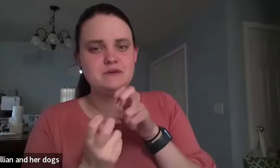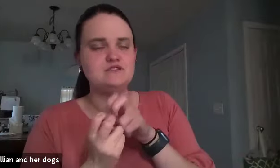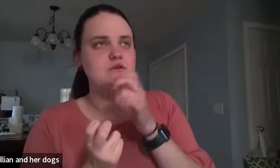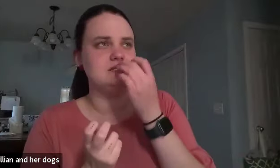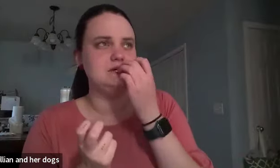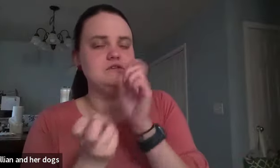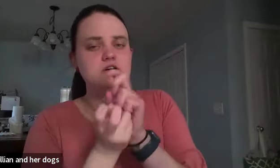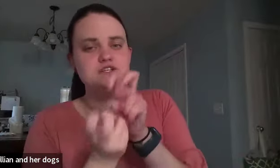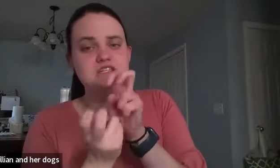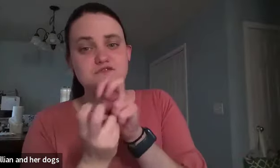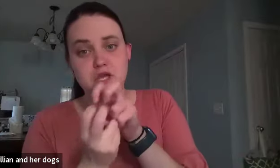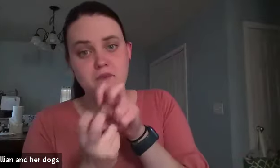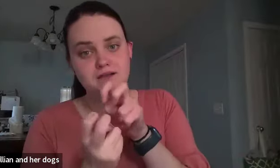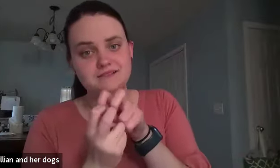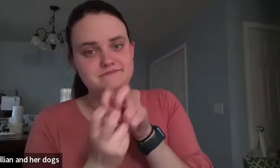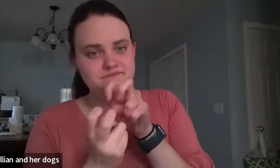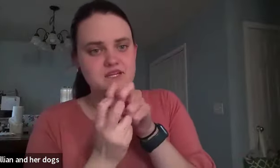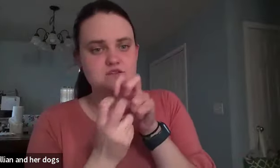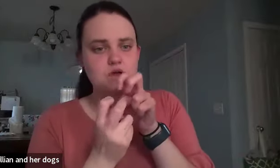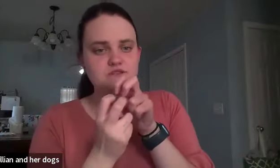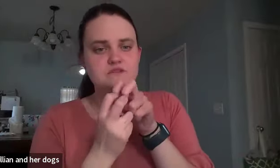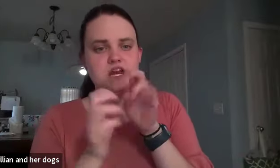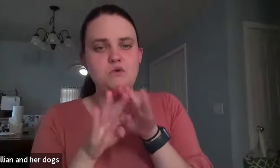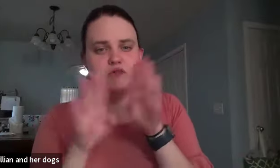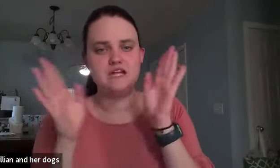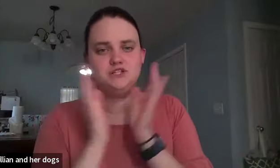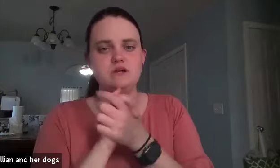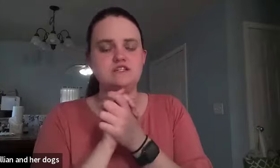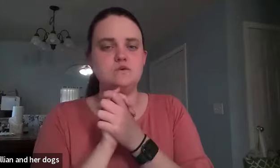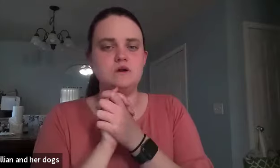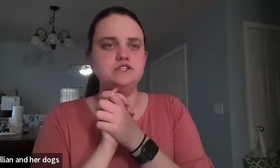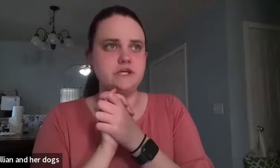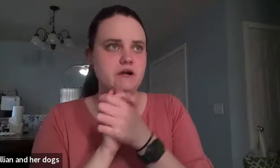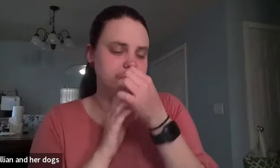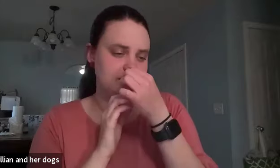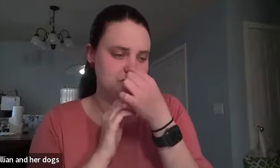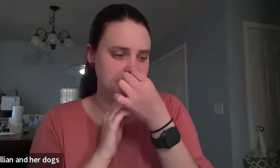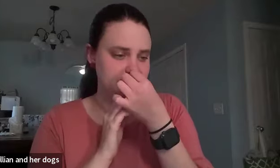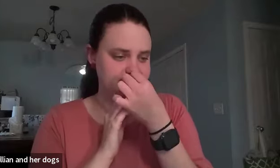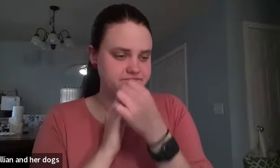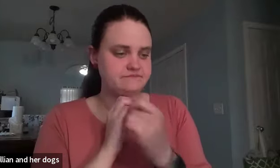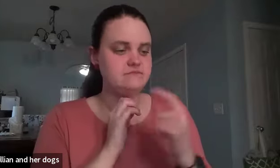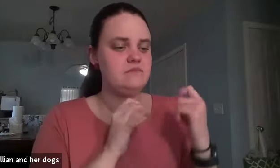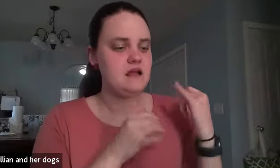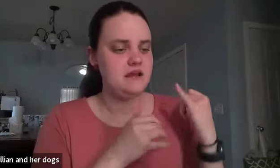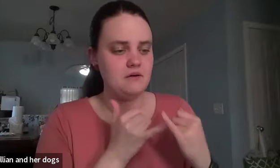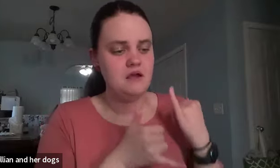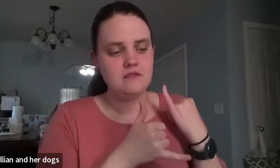about squirrel because like you can also use this for chipmunk as well. This one's kind of more that generalized squirrel, chipmunk, that sort of thing. Now,